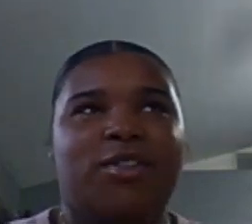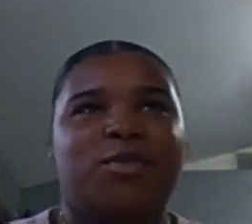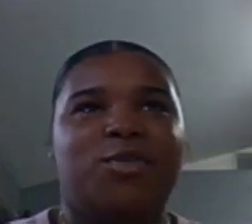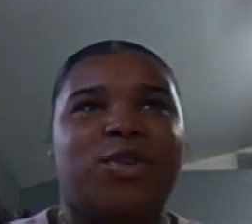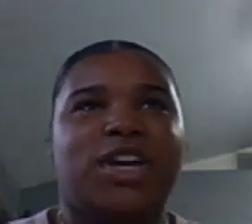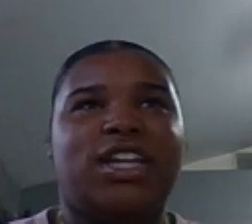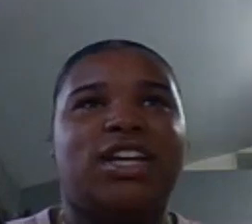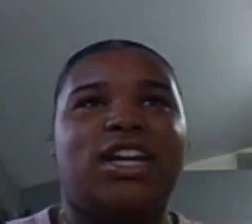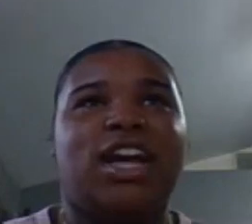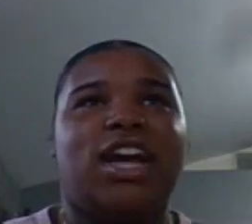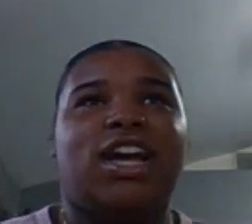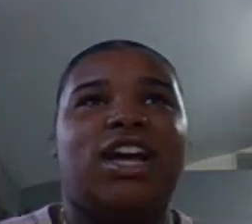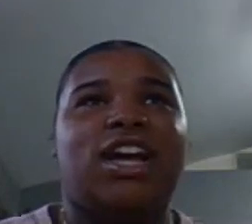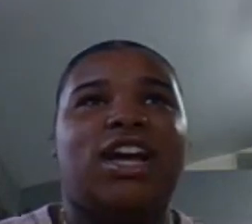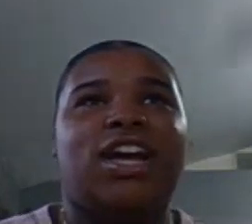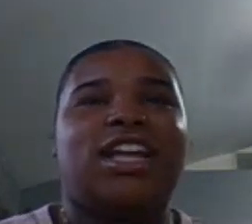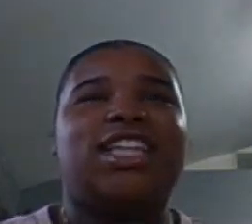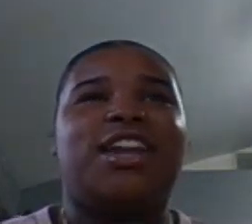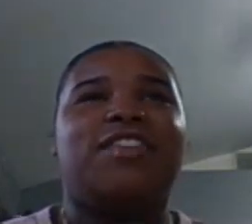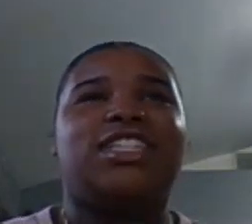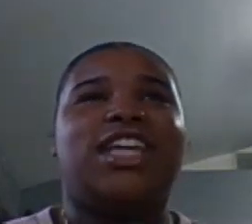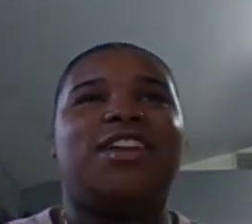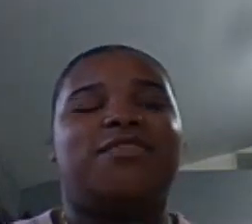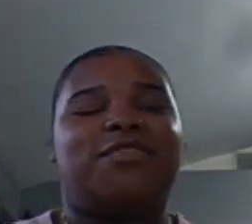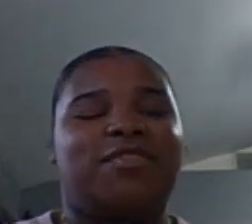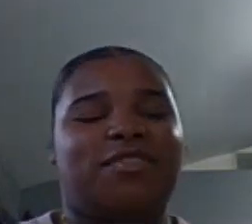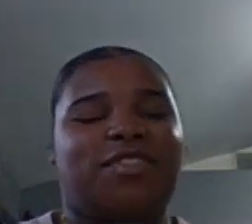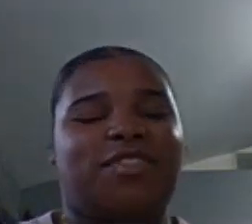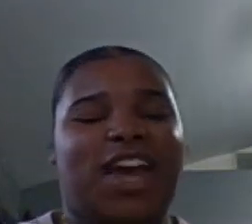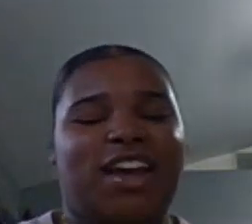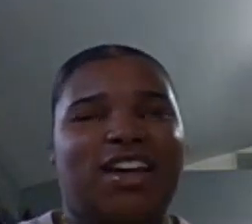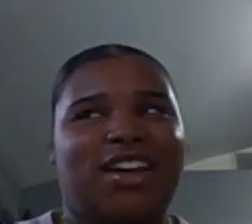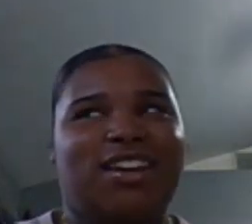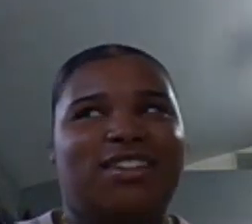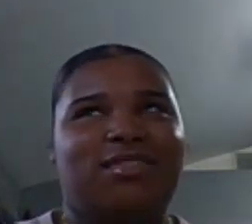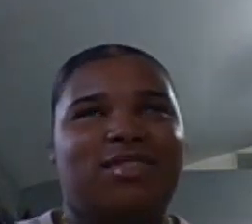I would, instead of